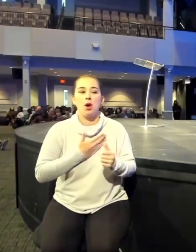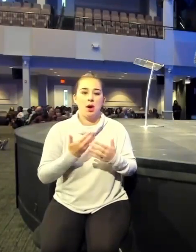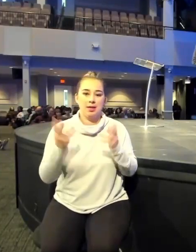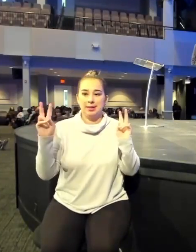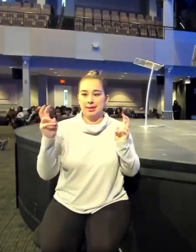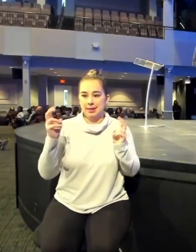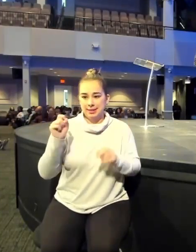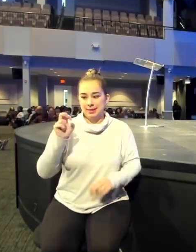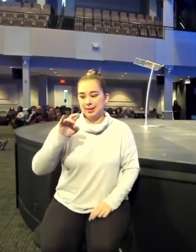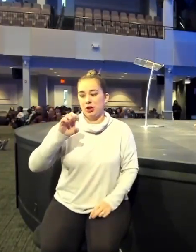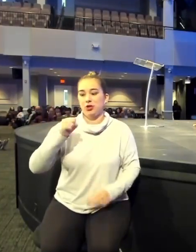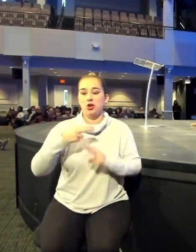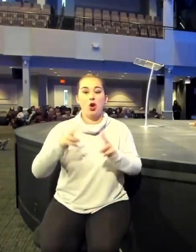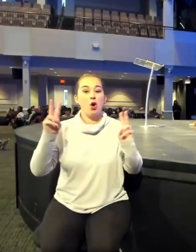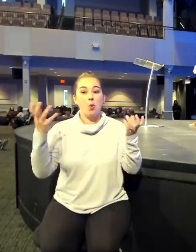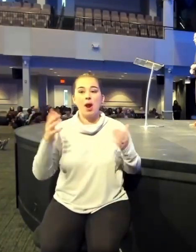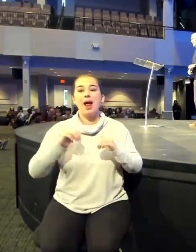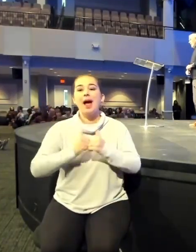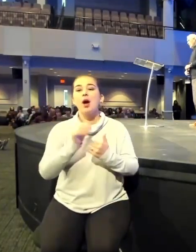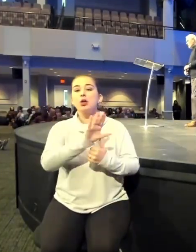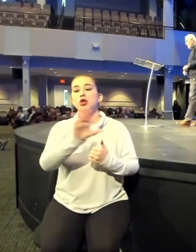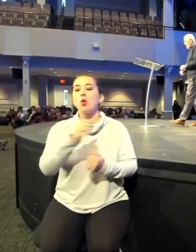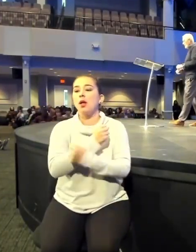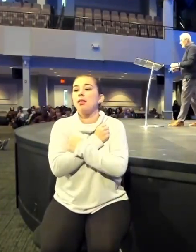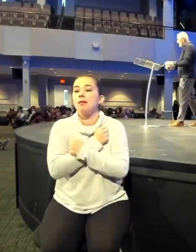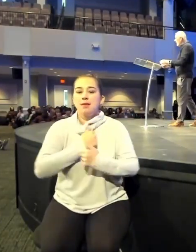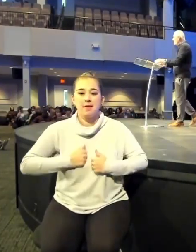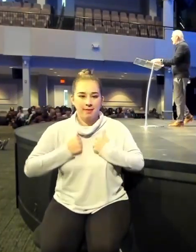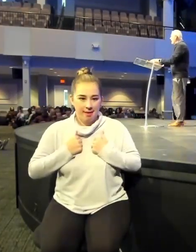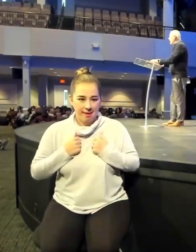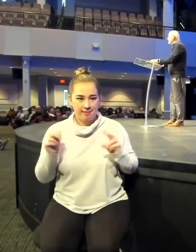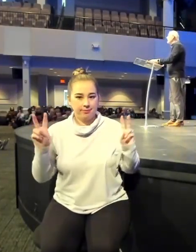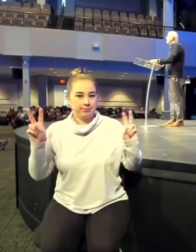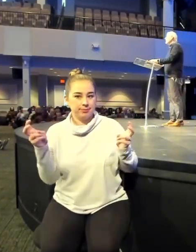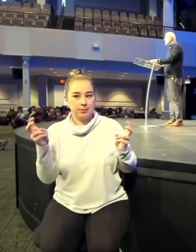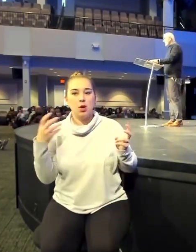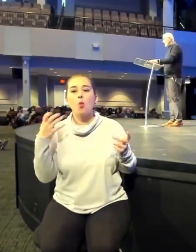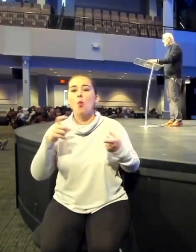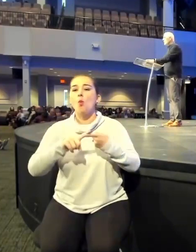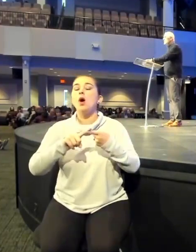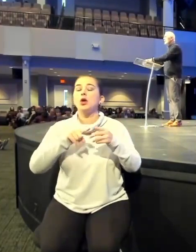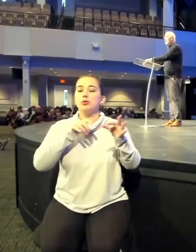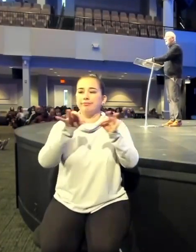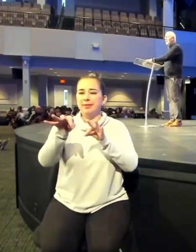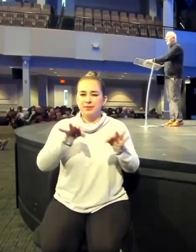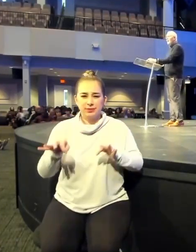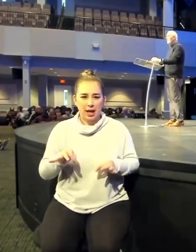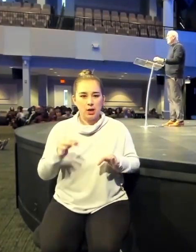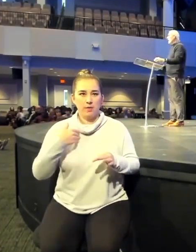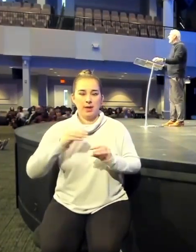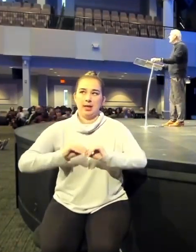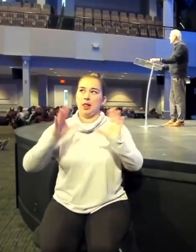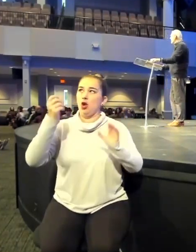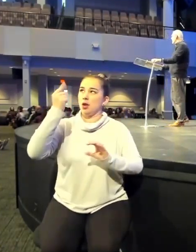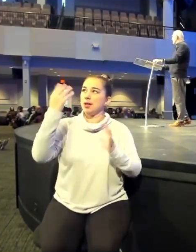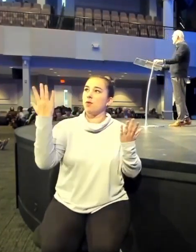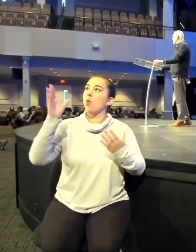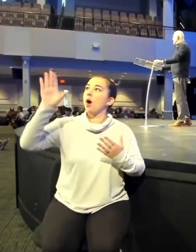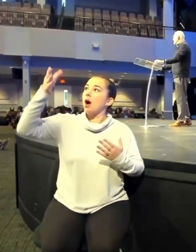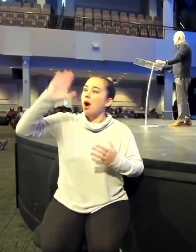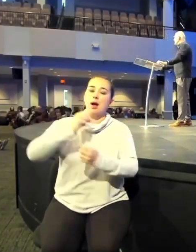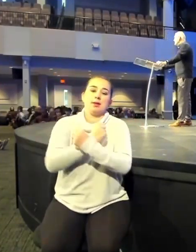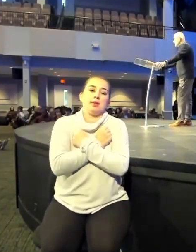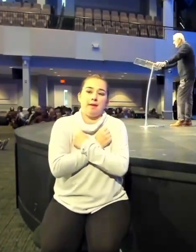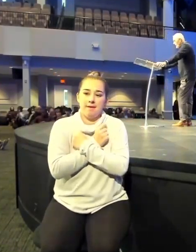entitled, How's Your Love Life? And I want to talk today about a definition, a clear understanding of what God's love